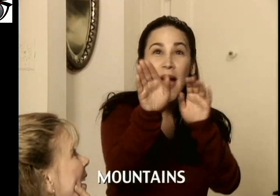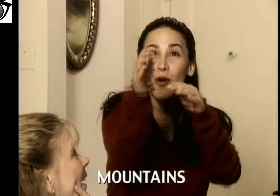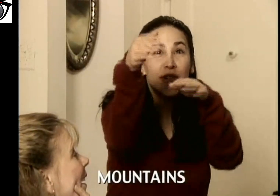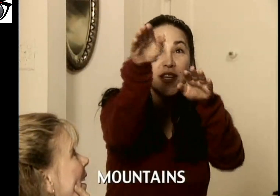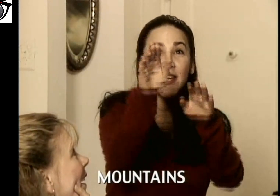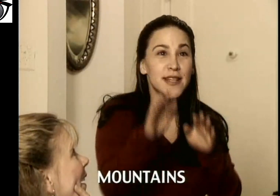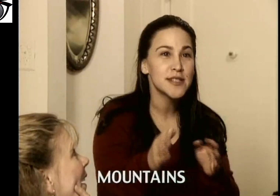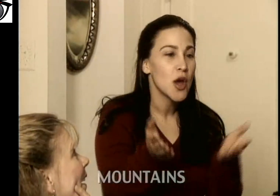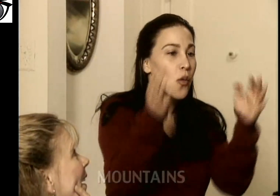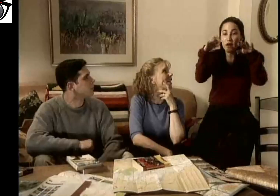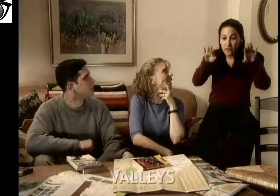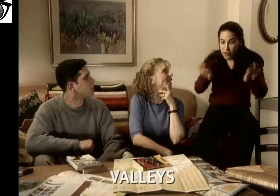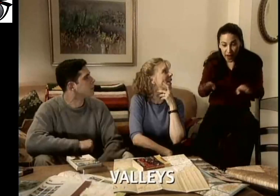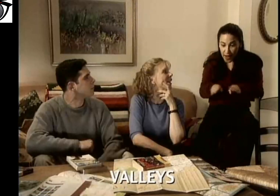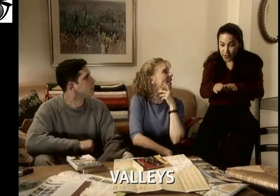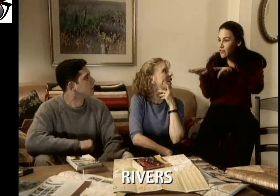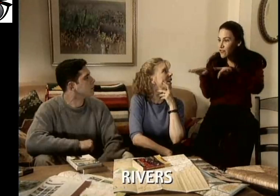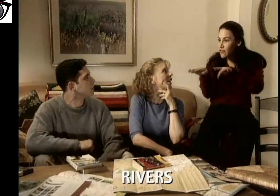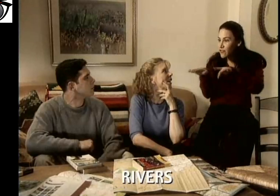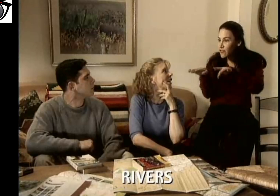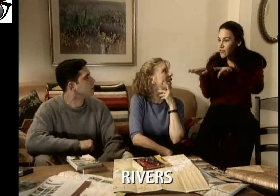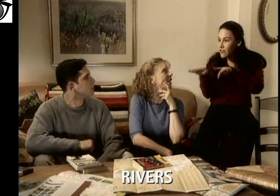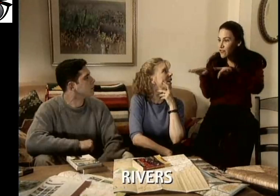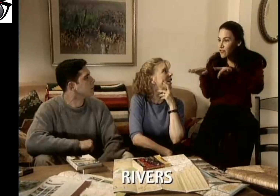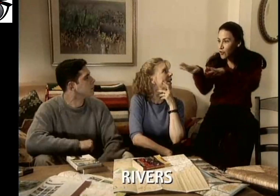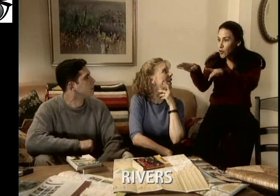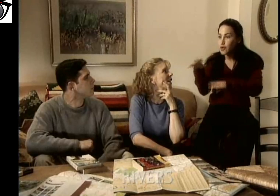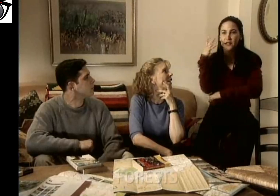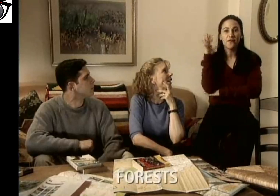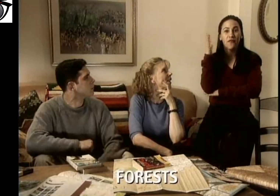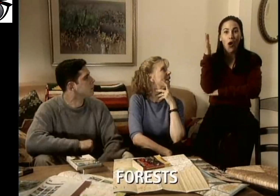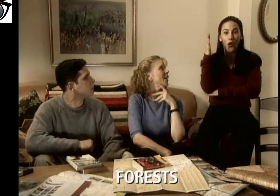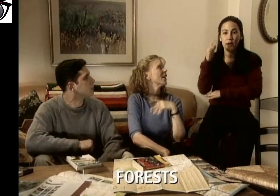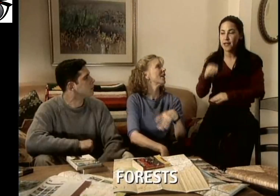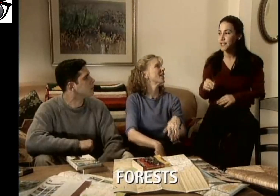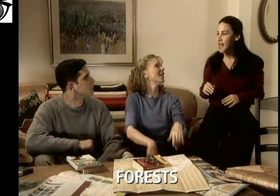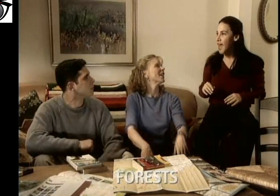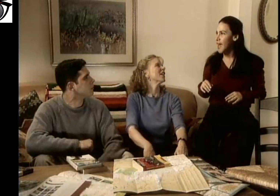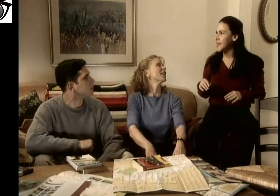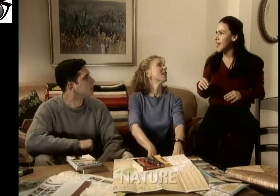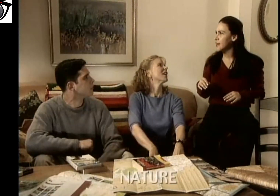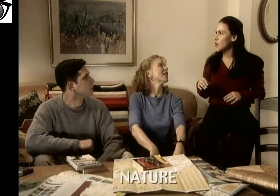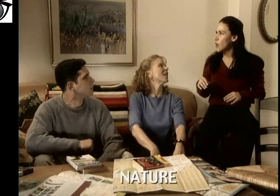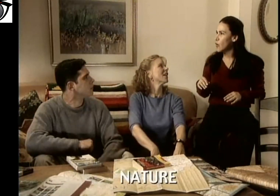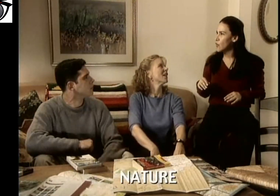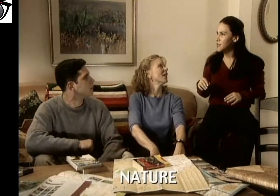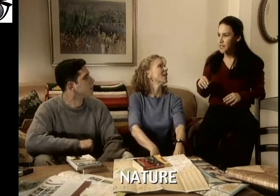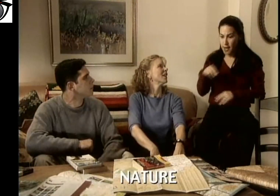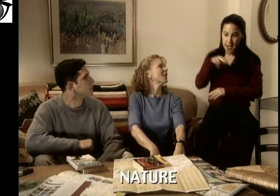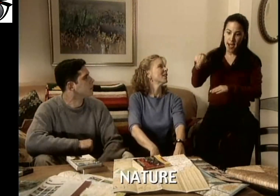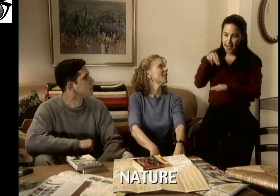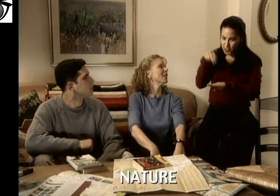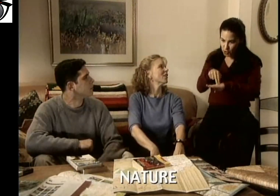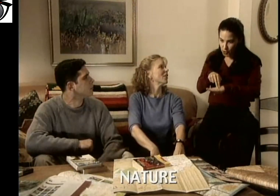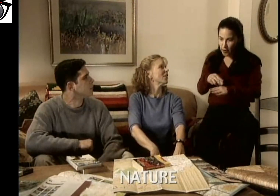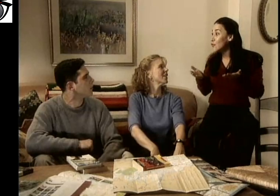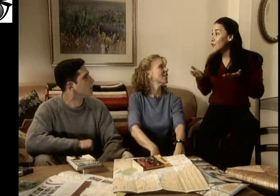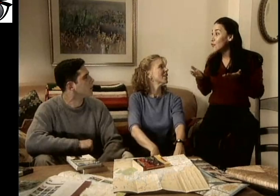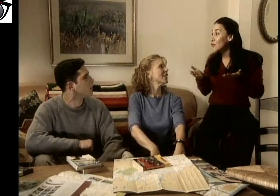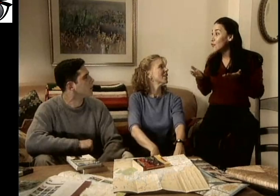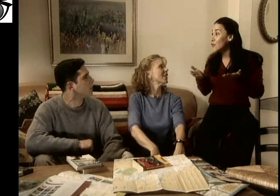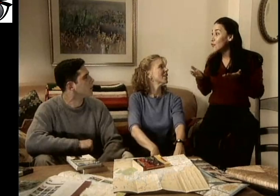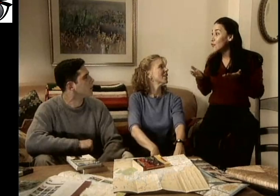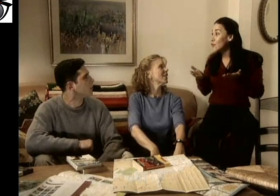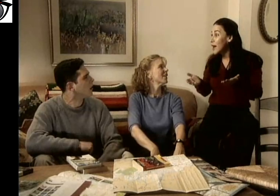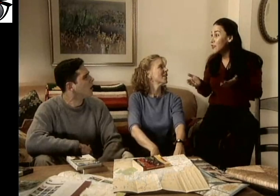country, mountains, valleys, rivers, forests, and what was it? Nature